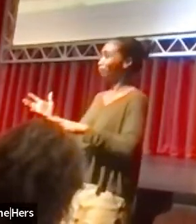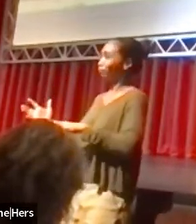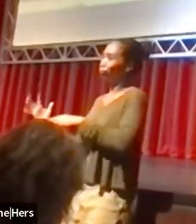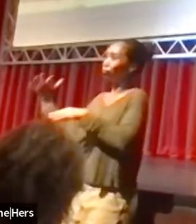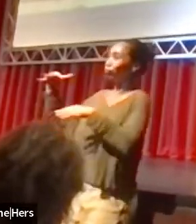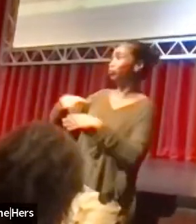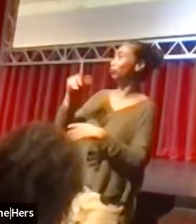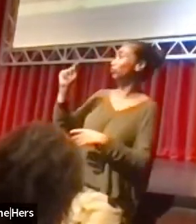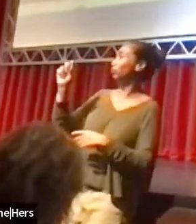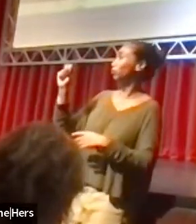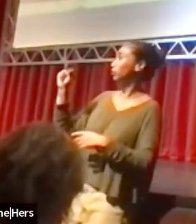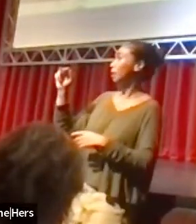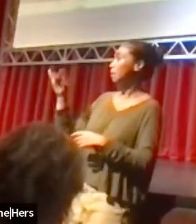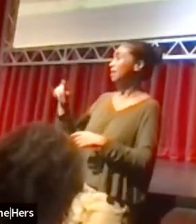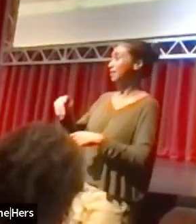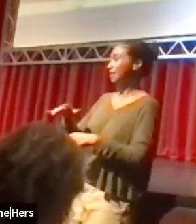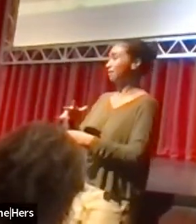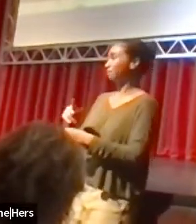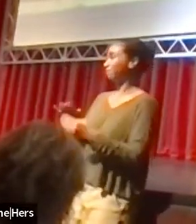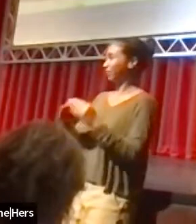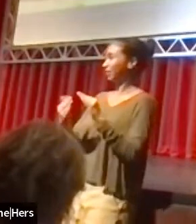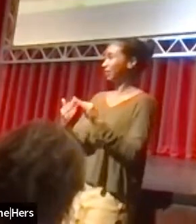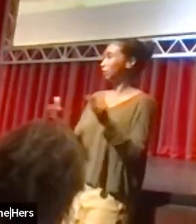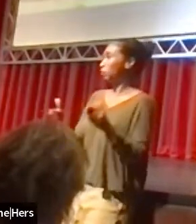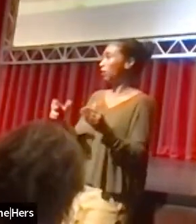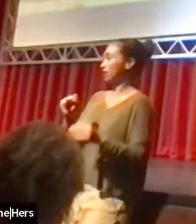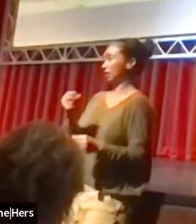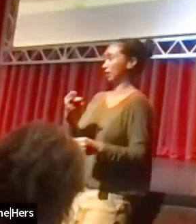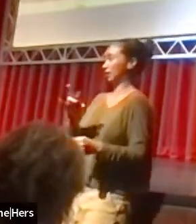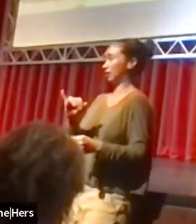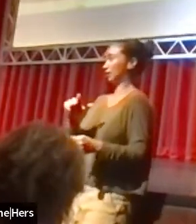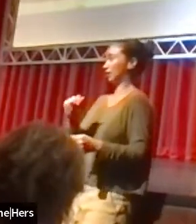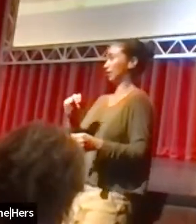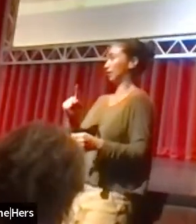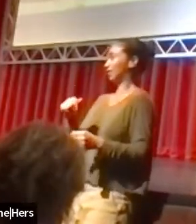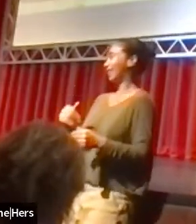on a small coastal village in Sri Lanka and